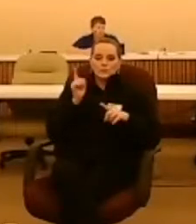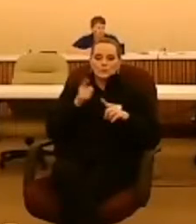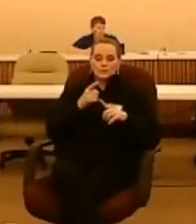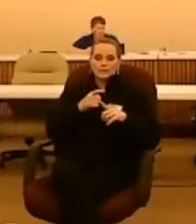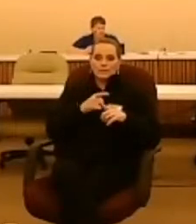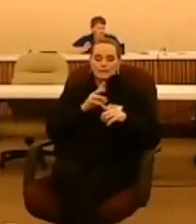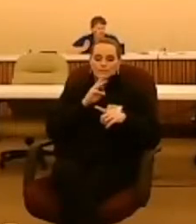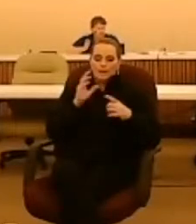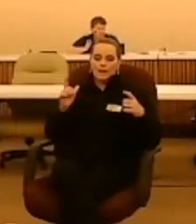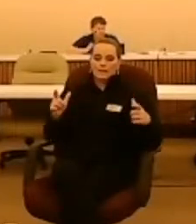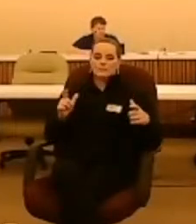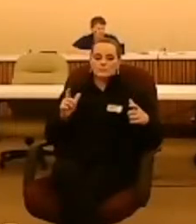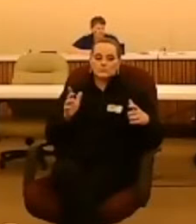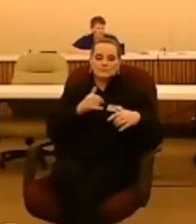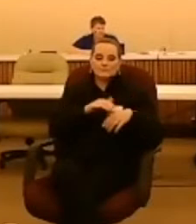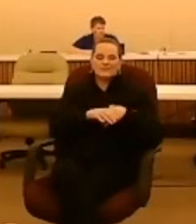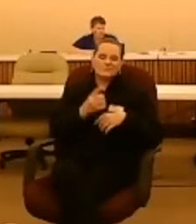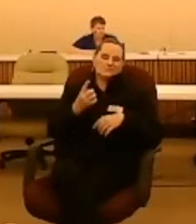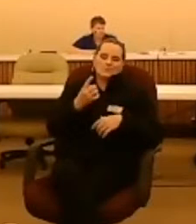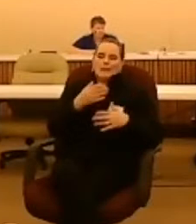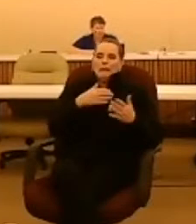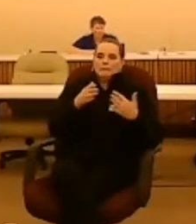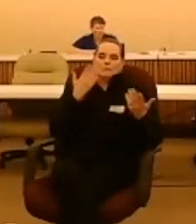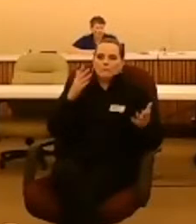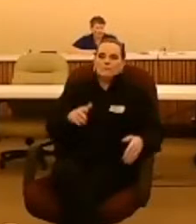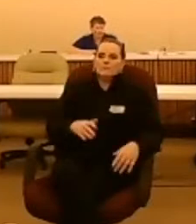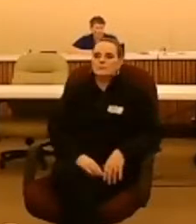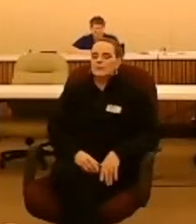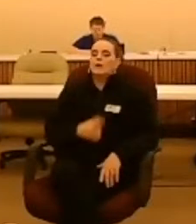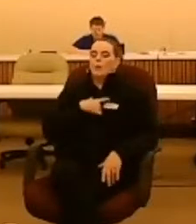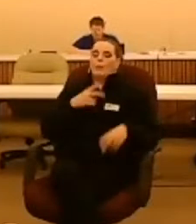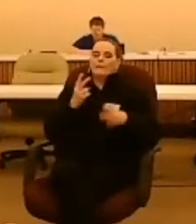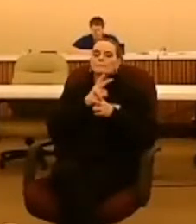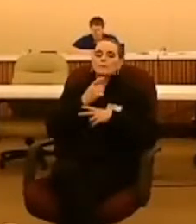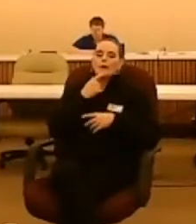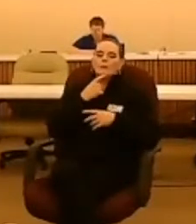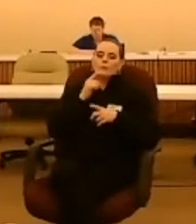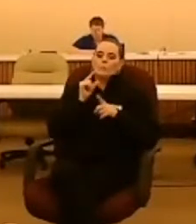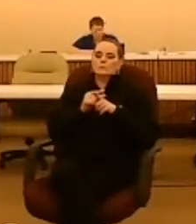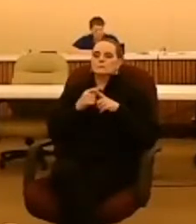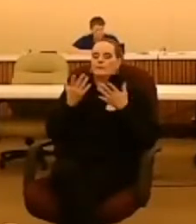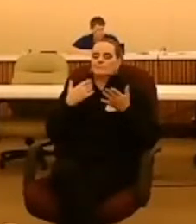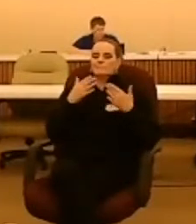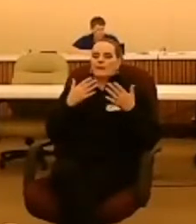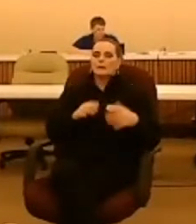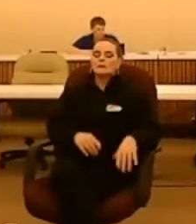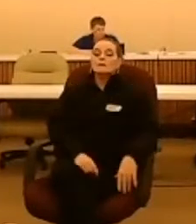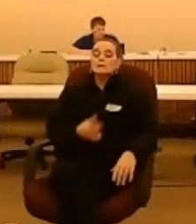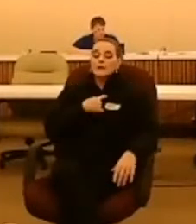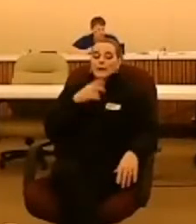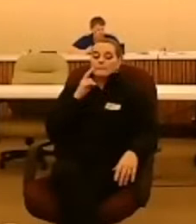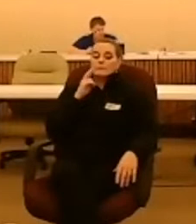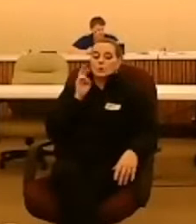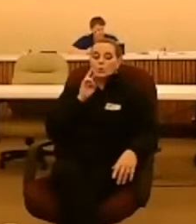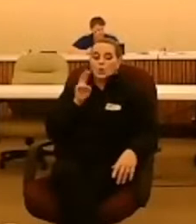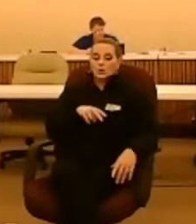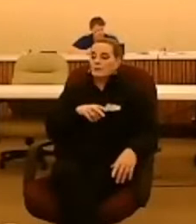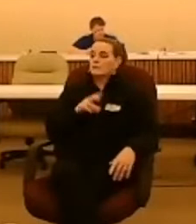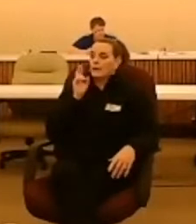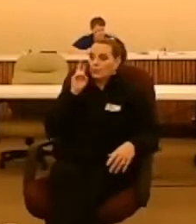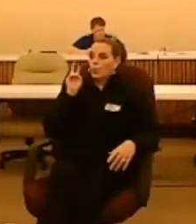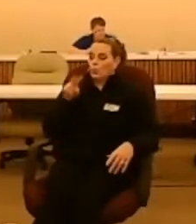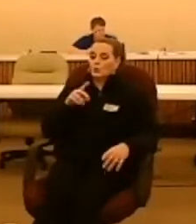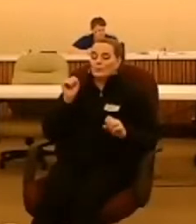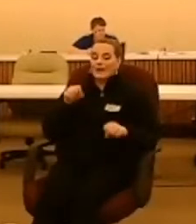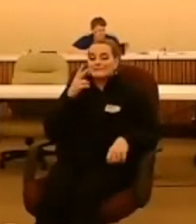goes to the pond, or whatever, something like that. We'll have to figure out how to word that, but if you look at the imagery, I mean, you can see